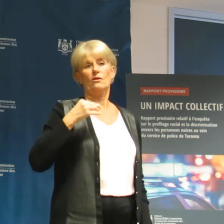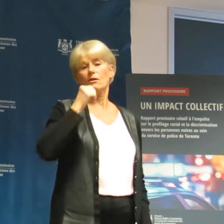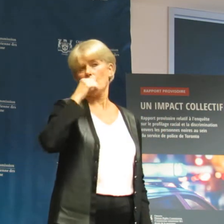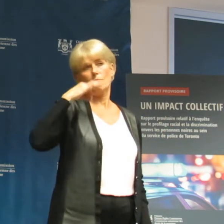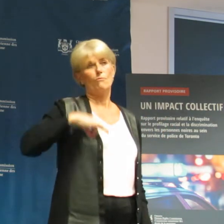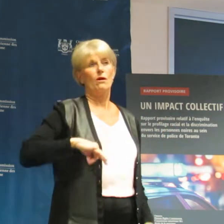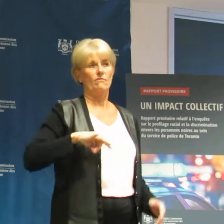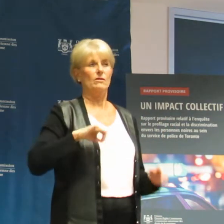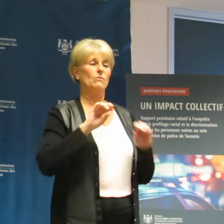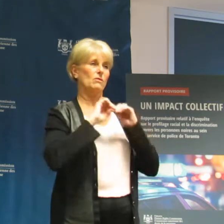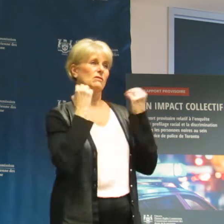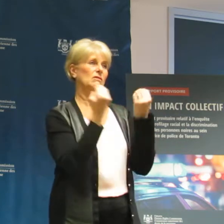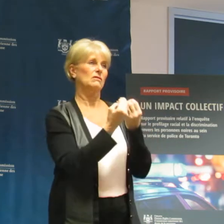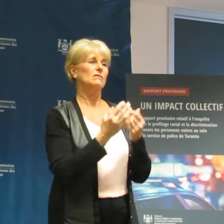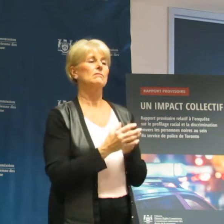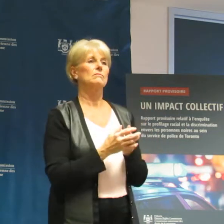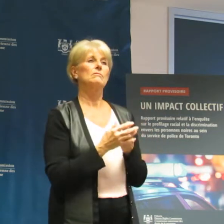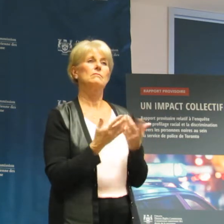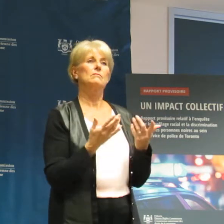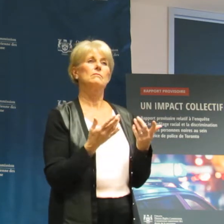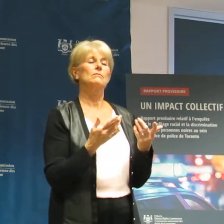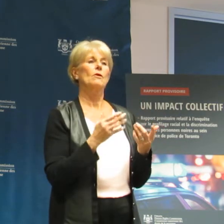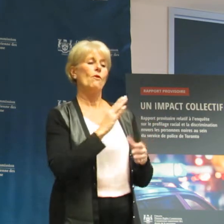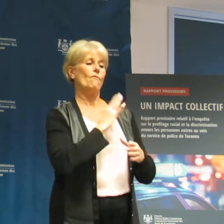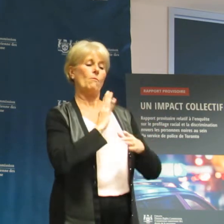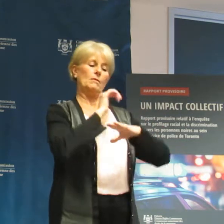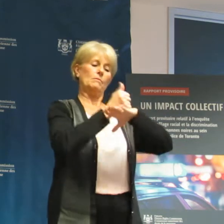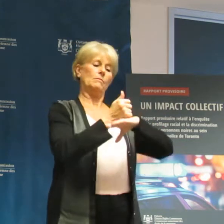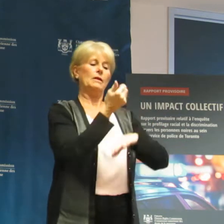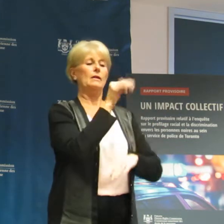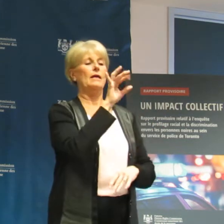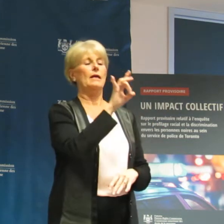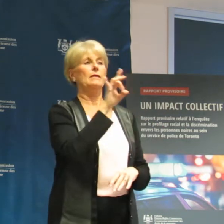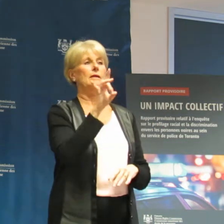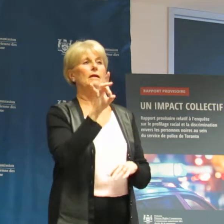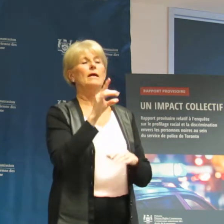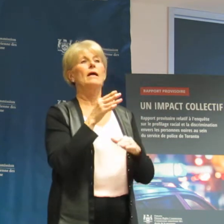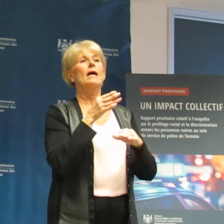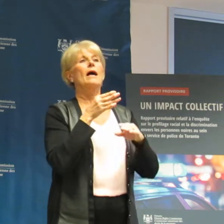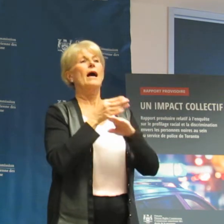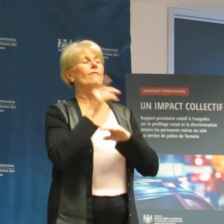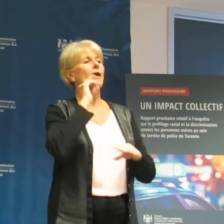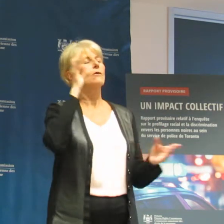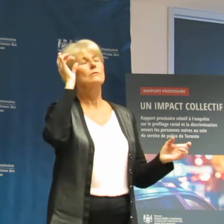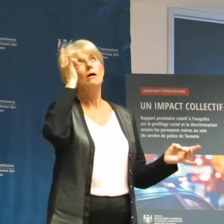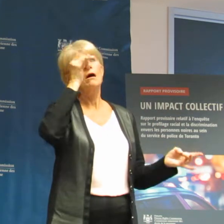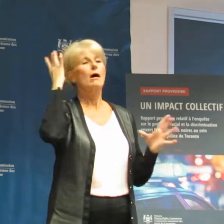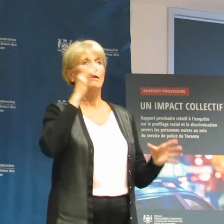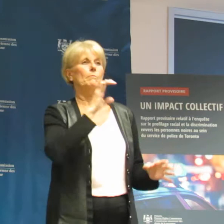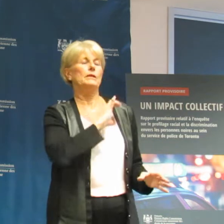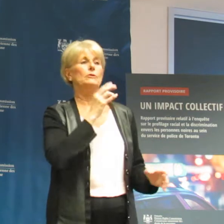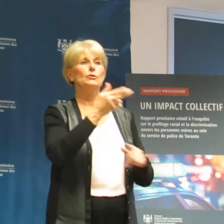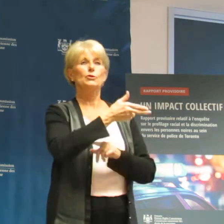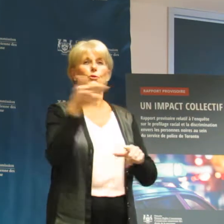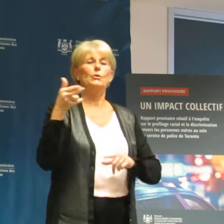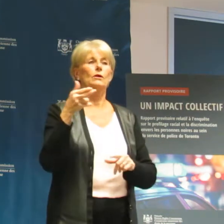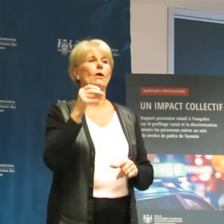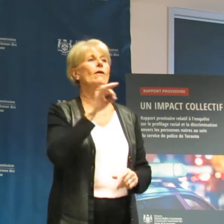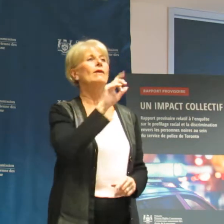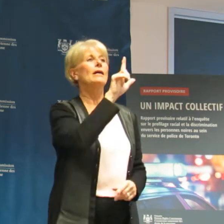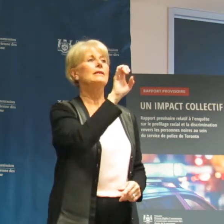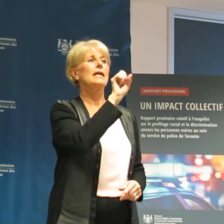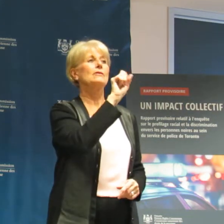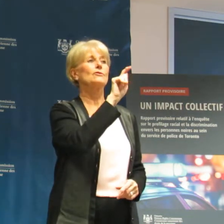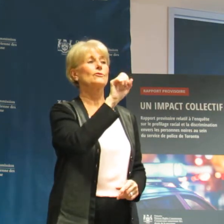community-based organization formalized in 1988 after the outrageous police shooting death of